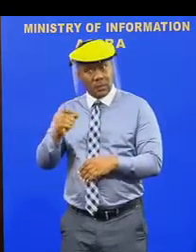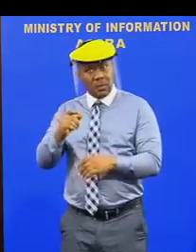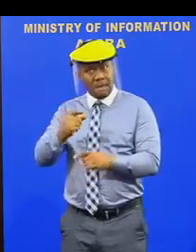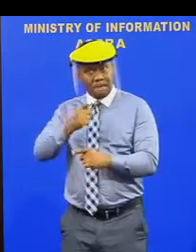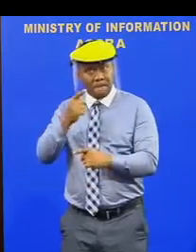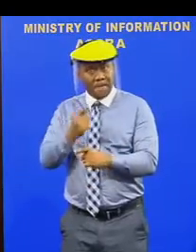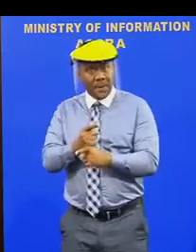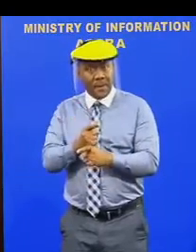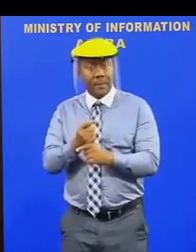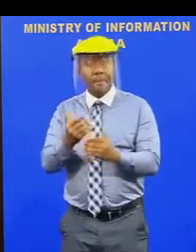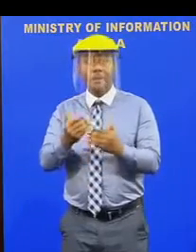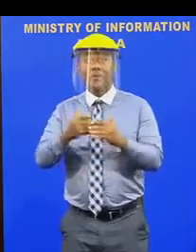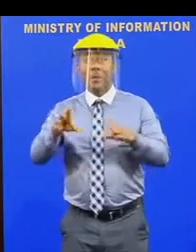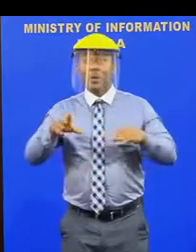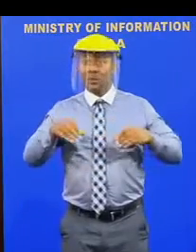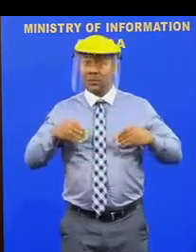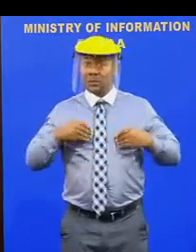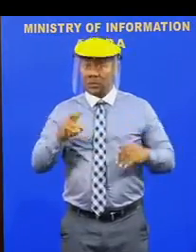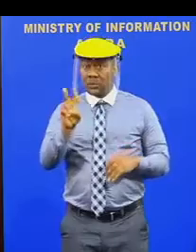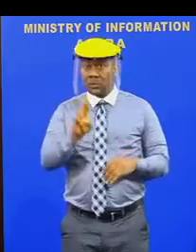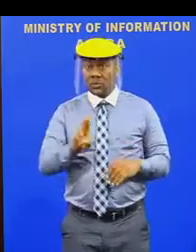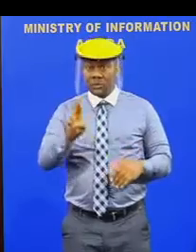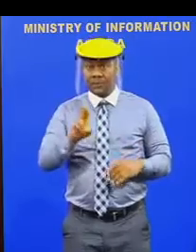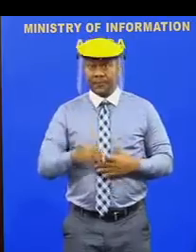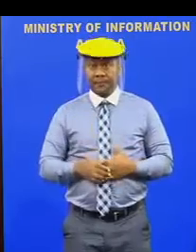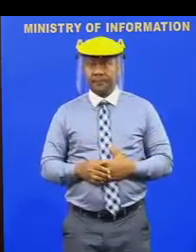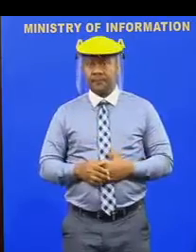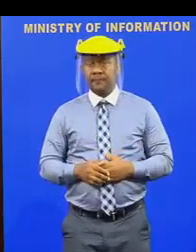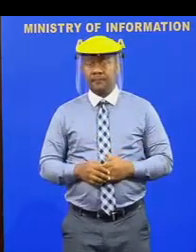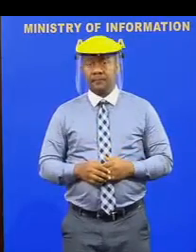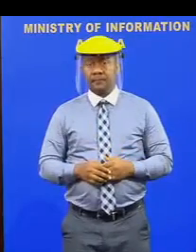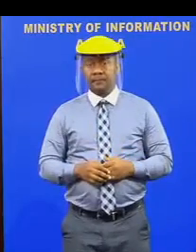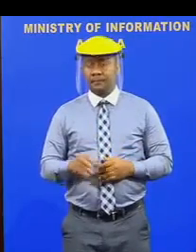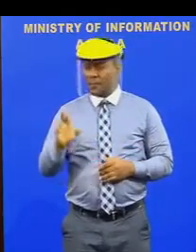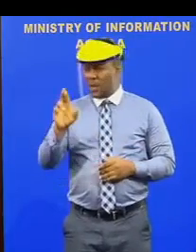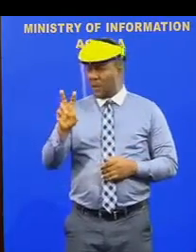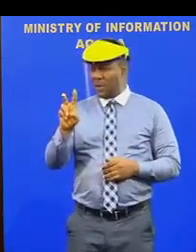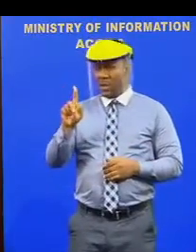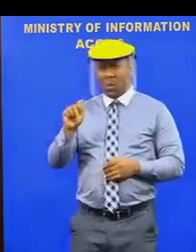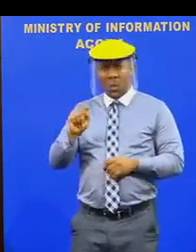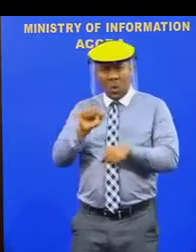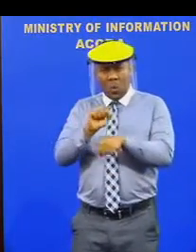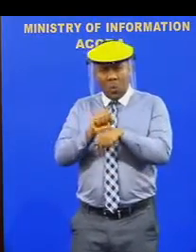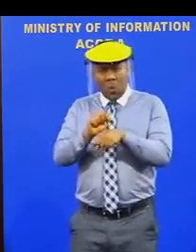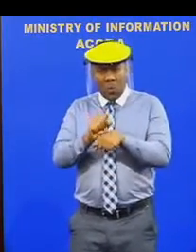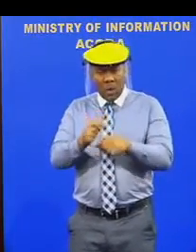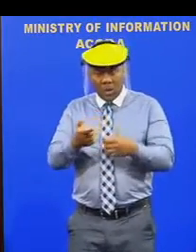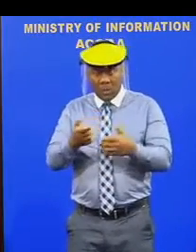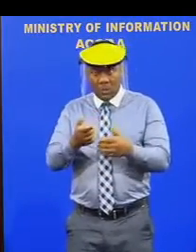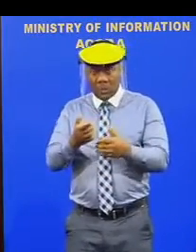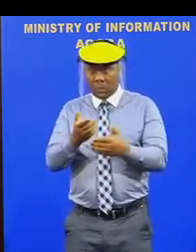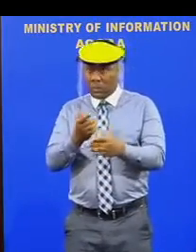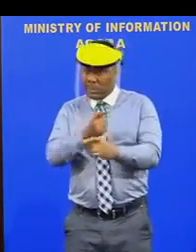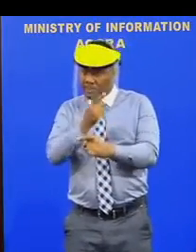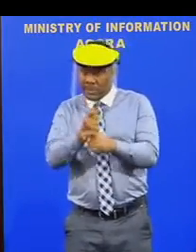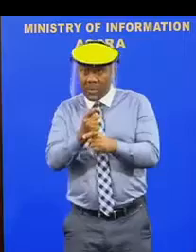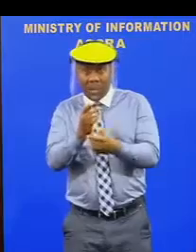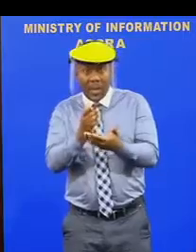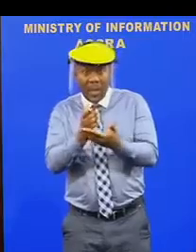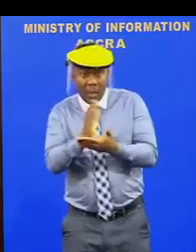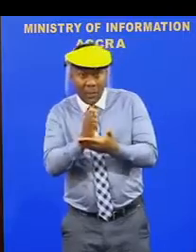for use. Now, the sensitivity of an RDT when it is done and when it is considered acceptable is